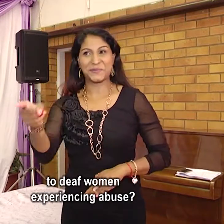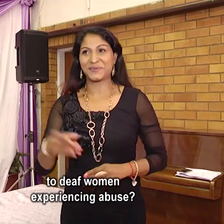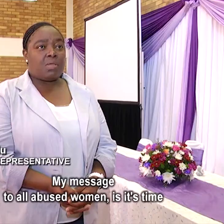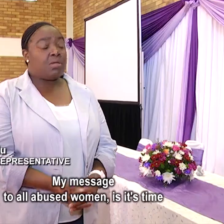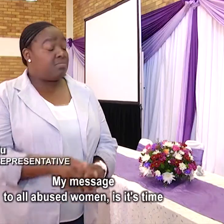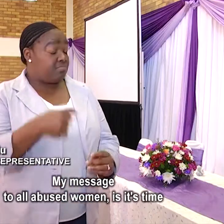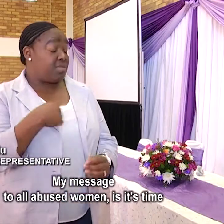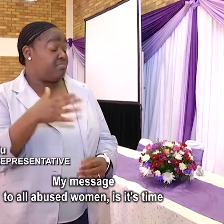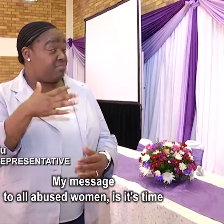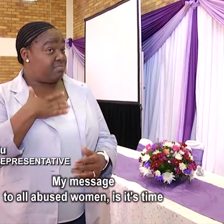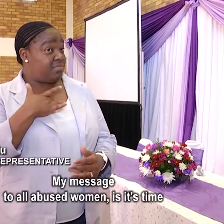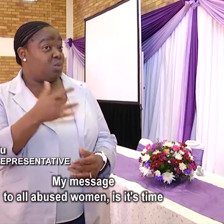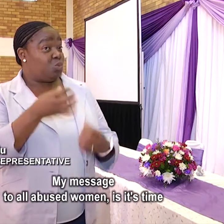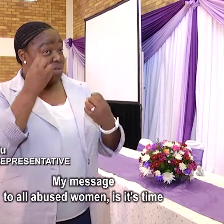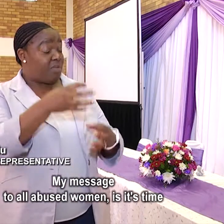abuse?